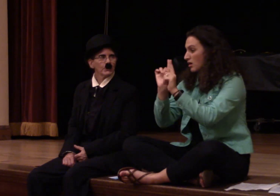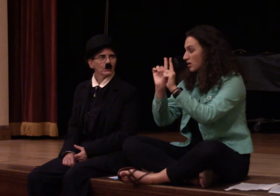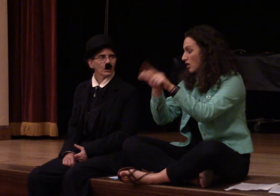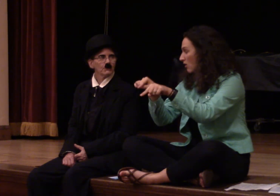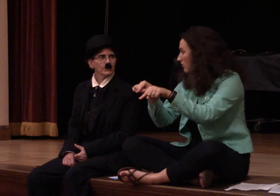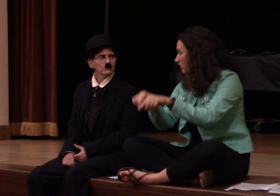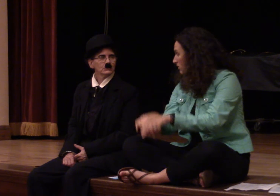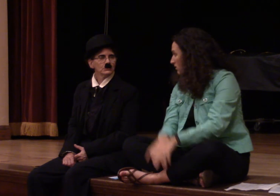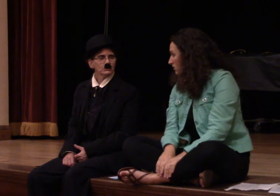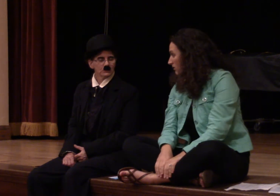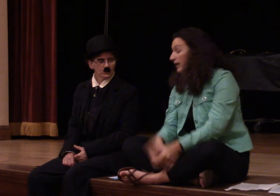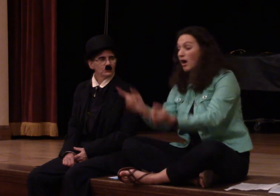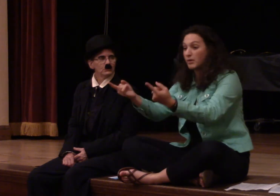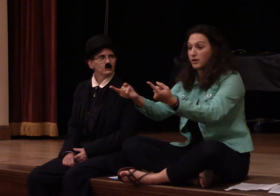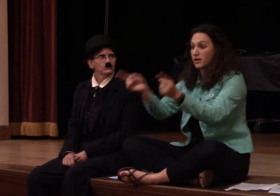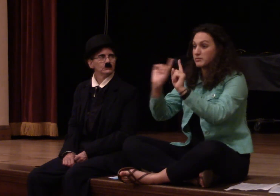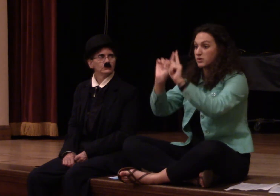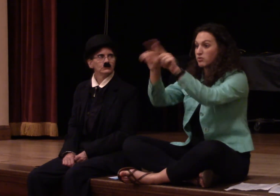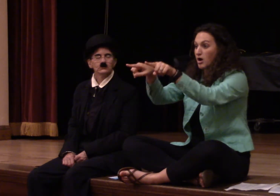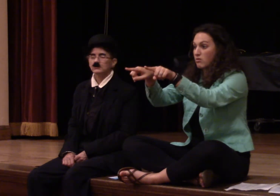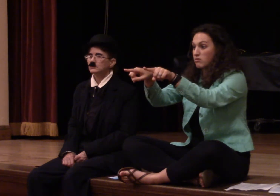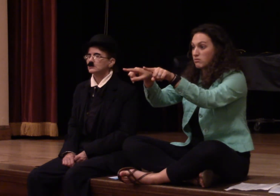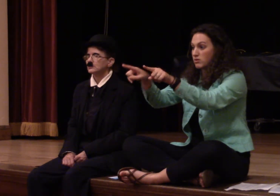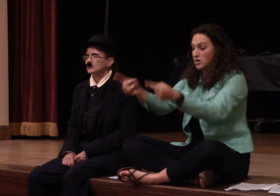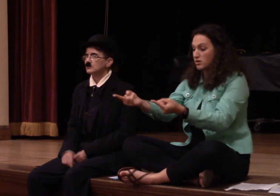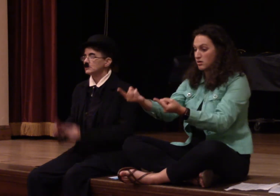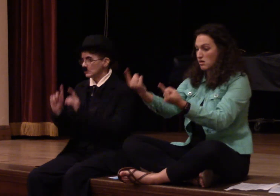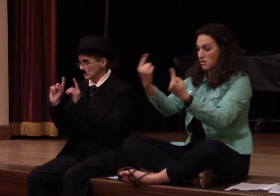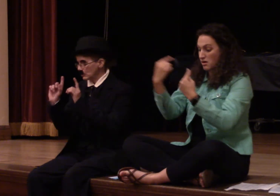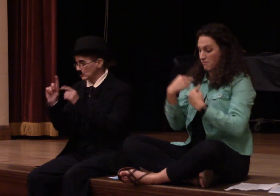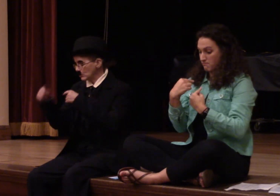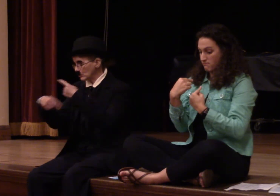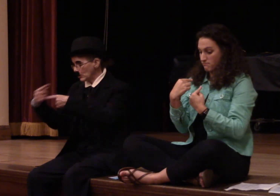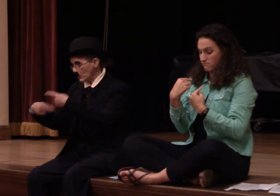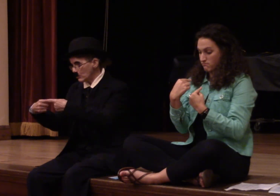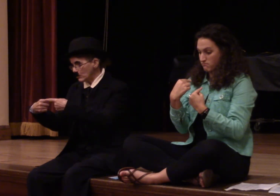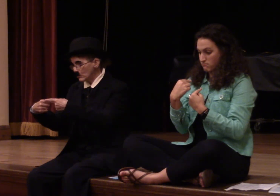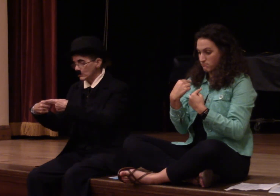go. And coming, yep, so go, come.